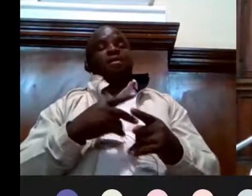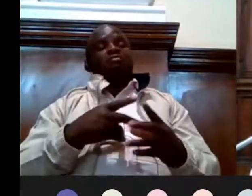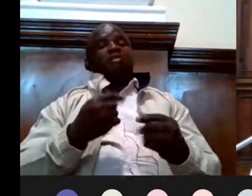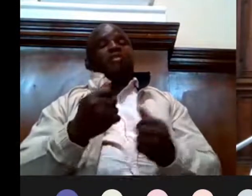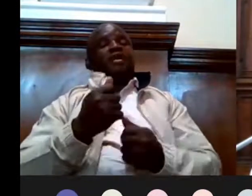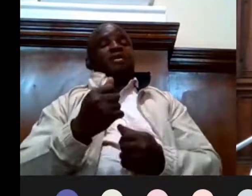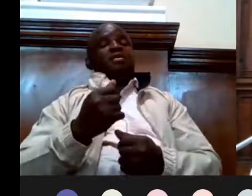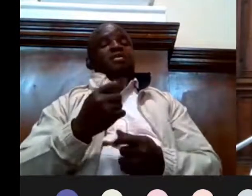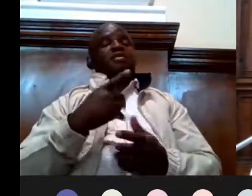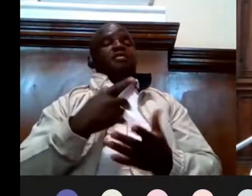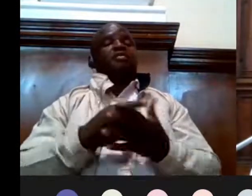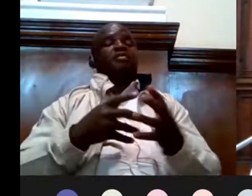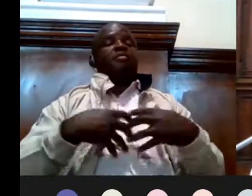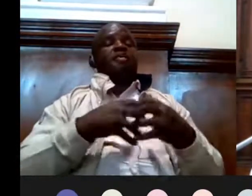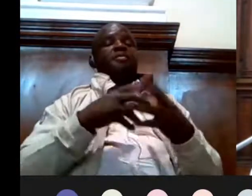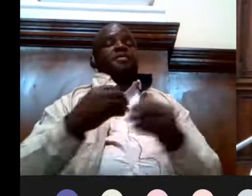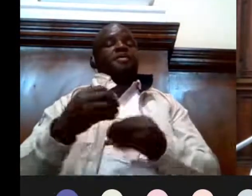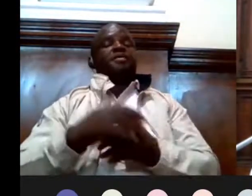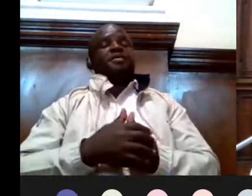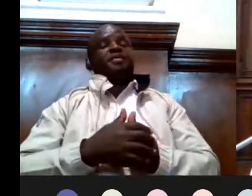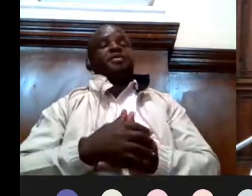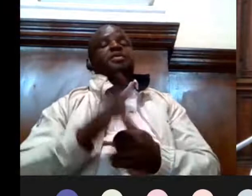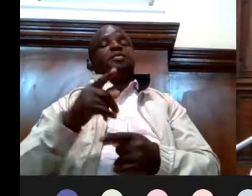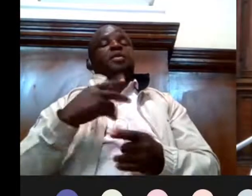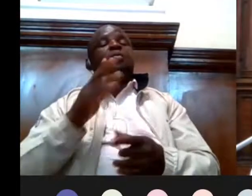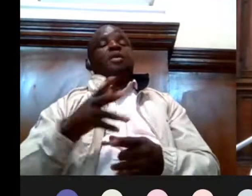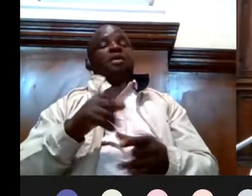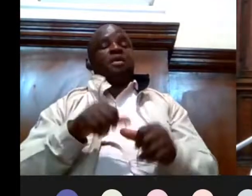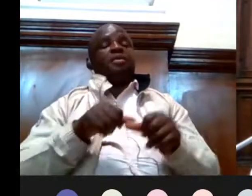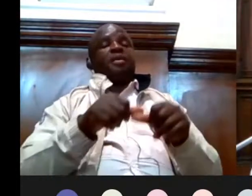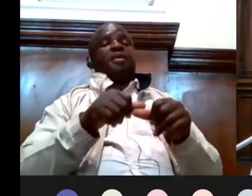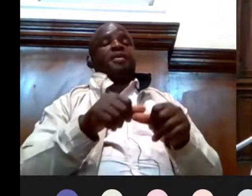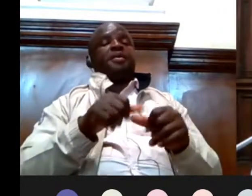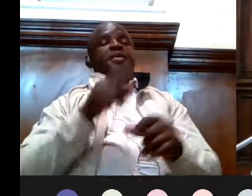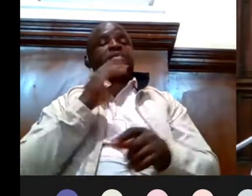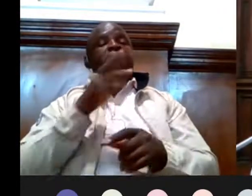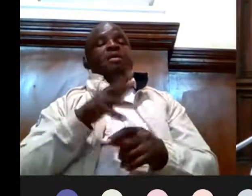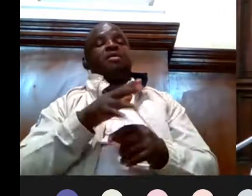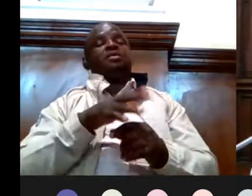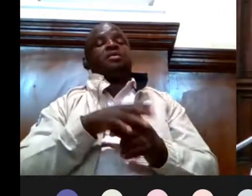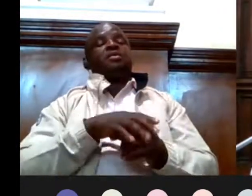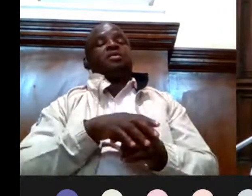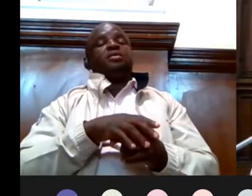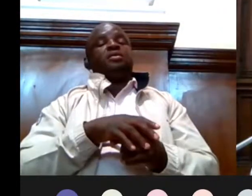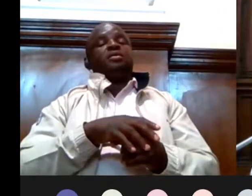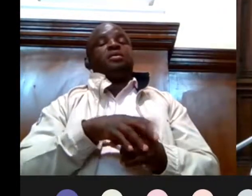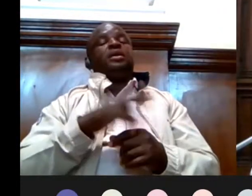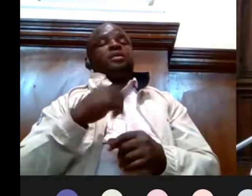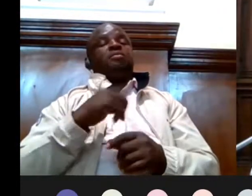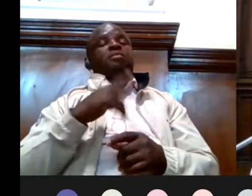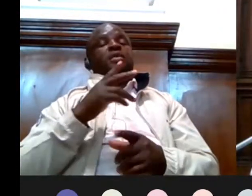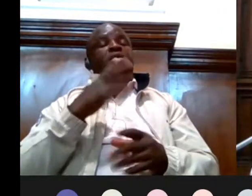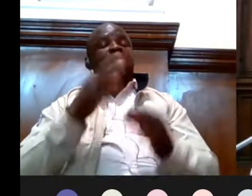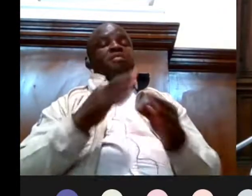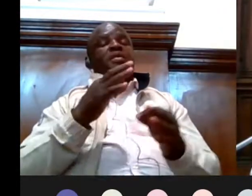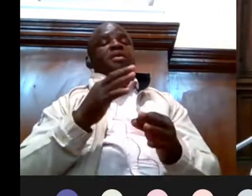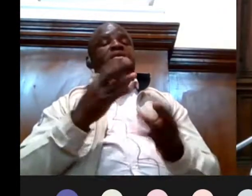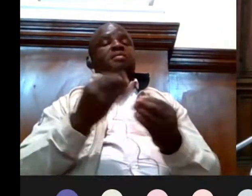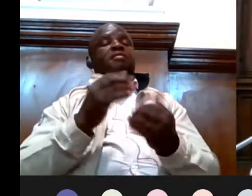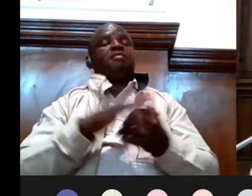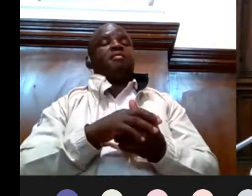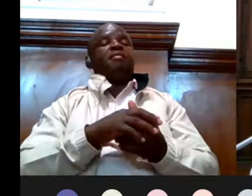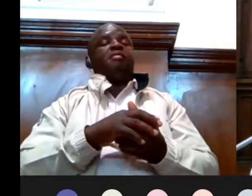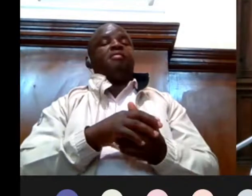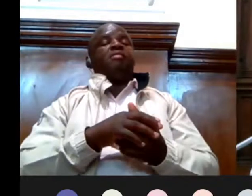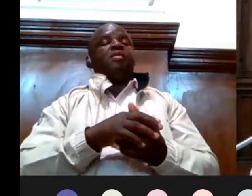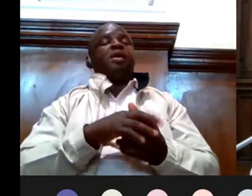with key stakeholders to improve this. Honorable Speaker, let me highlight to the legislature that